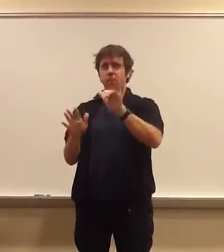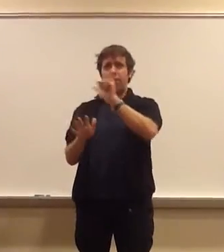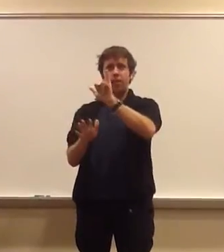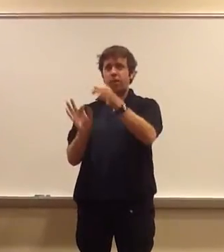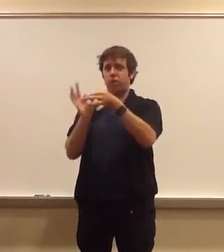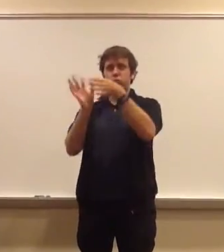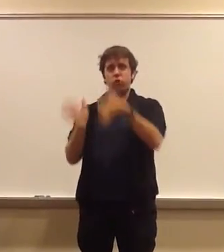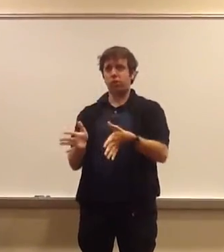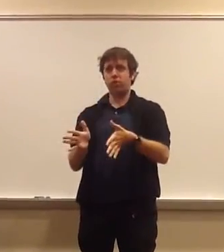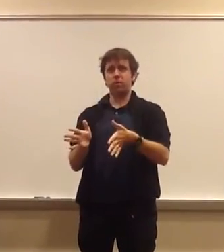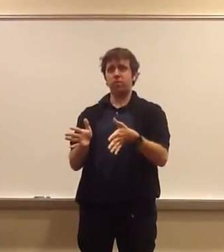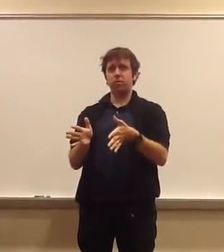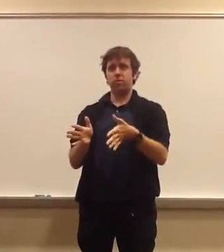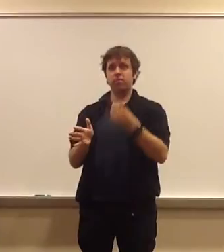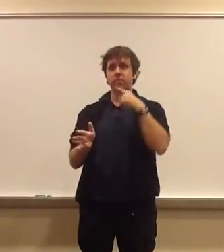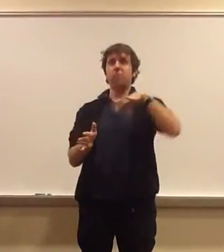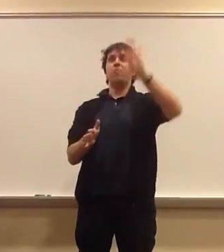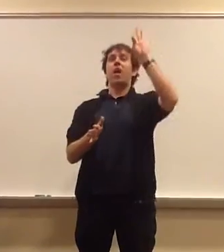next appointment.